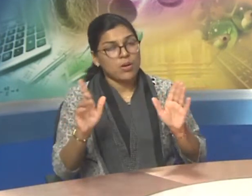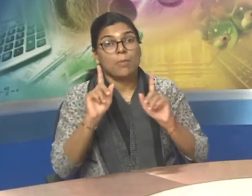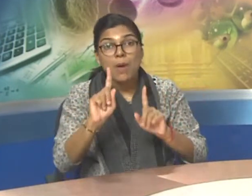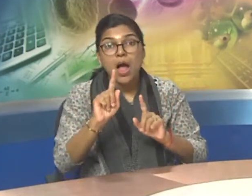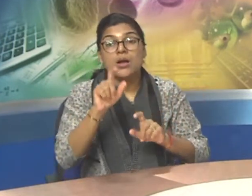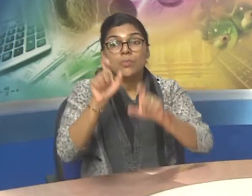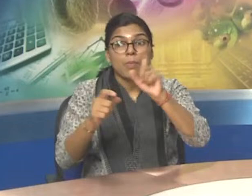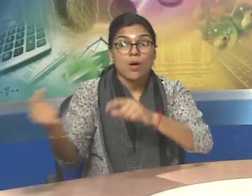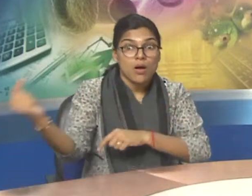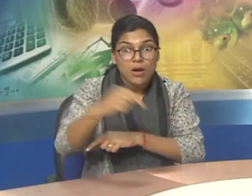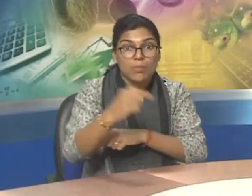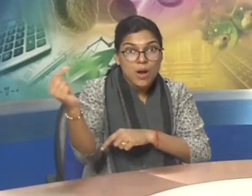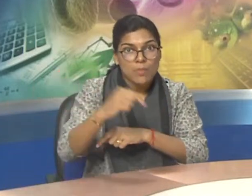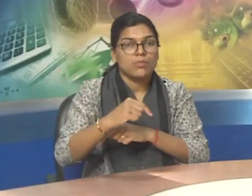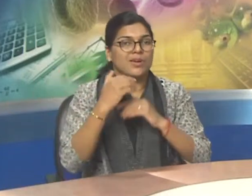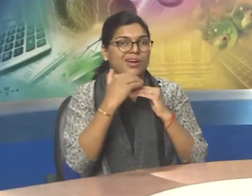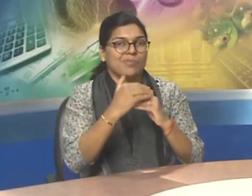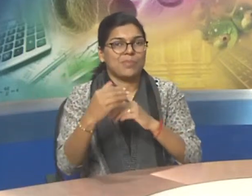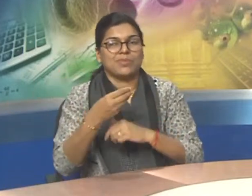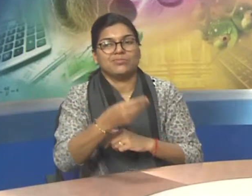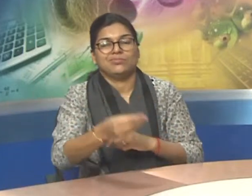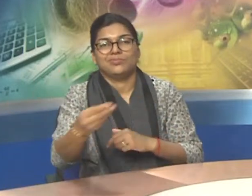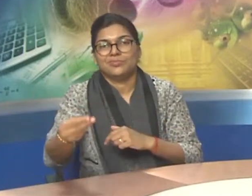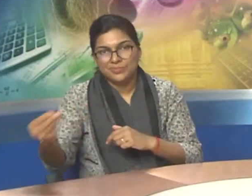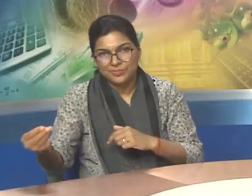But yes, we know that there are libraries which are full-time